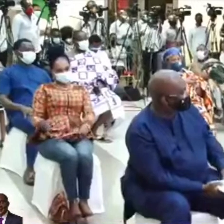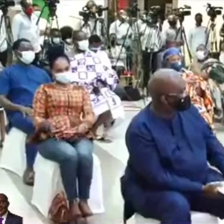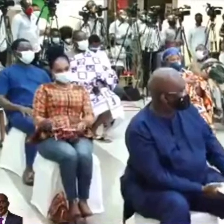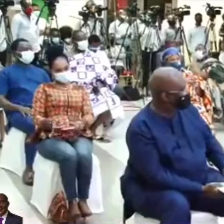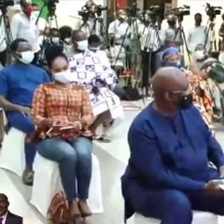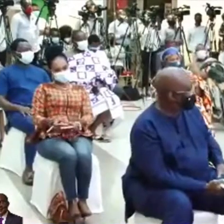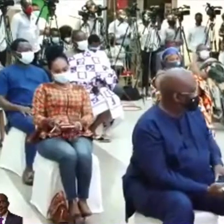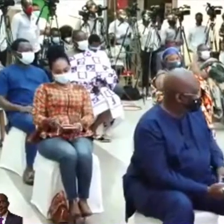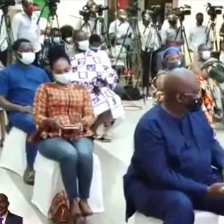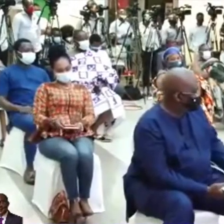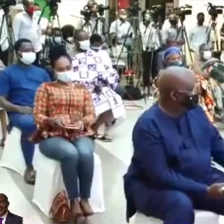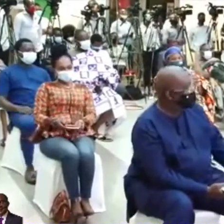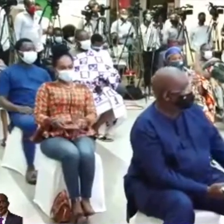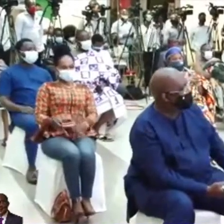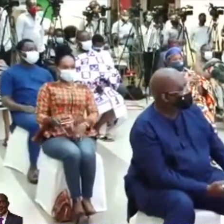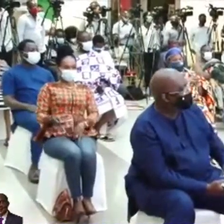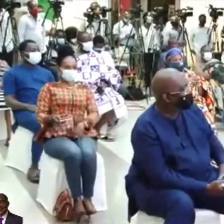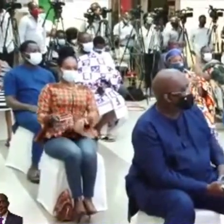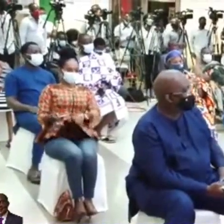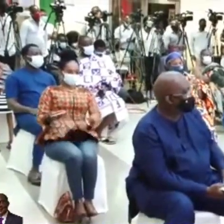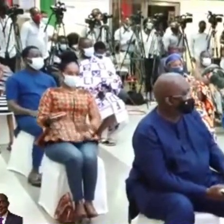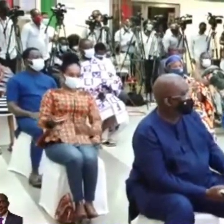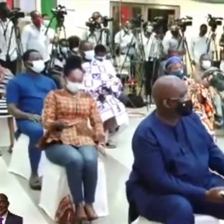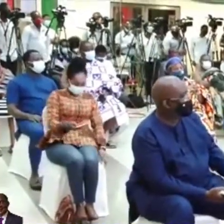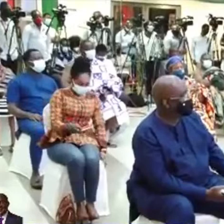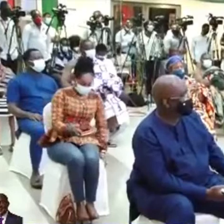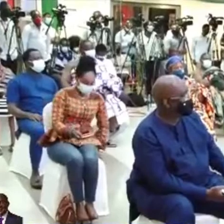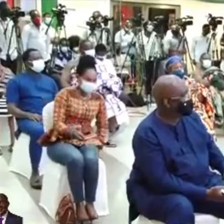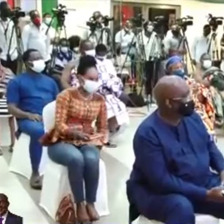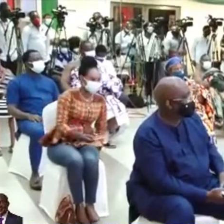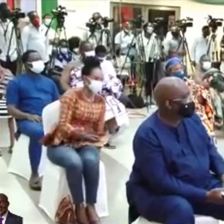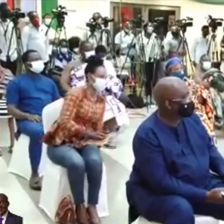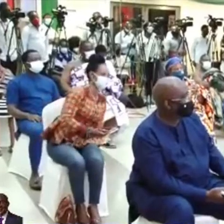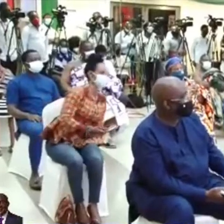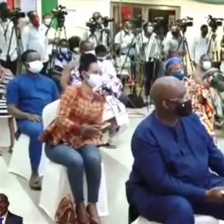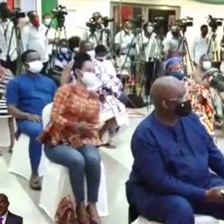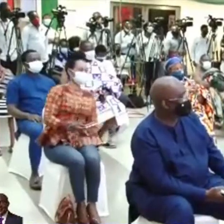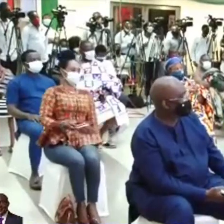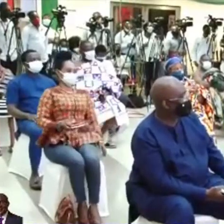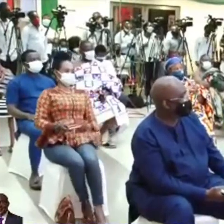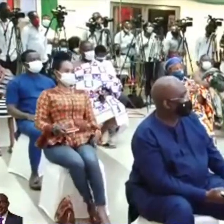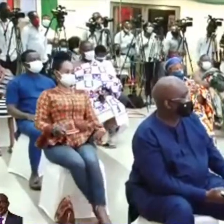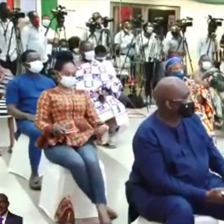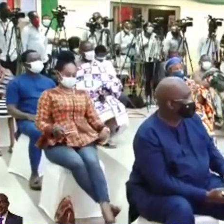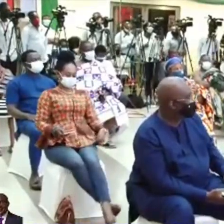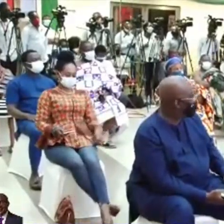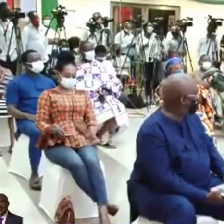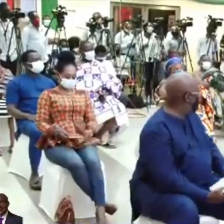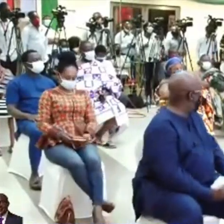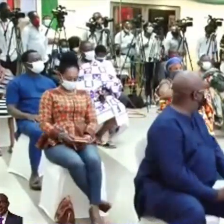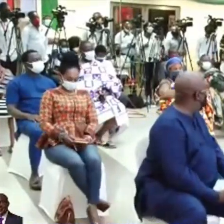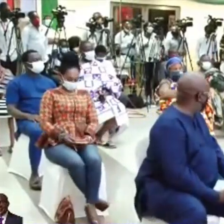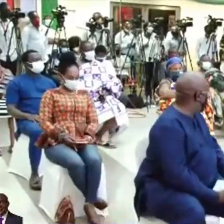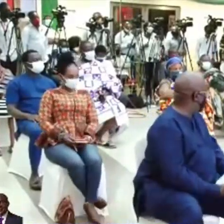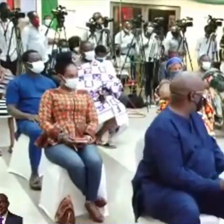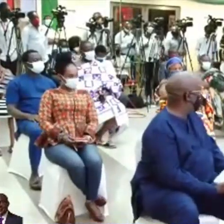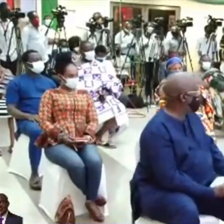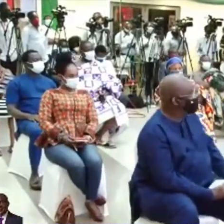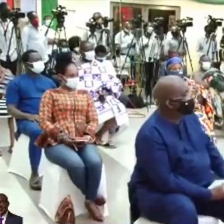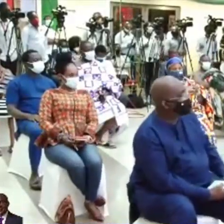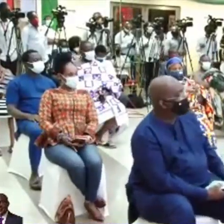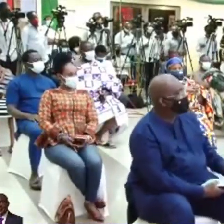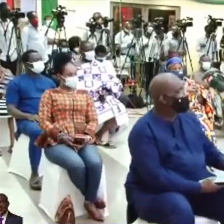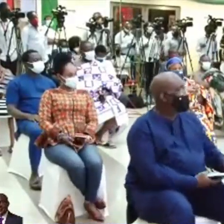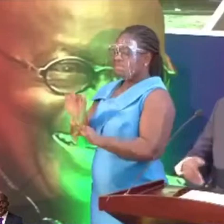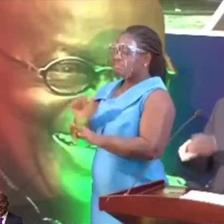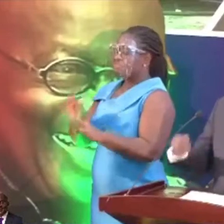You reach Burkina very quickly. But just think about it, $1 billion a year, because someone has signed agreements saying that even if we